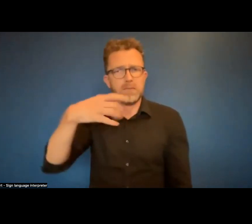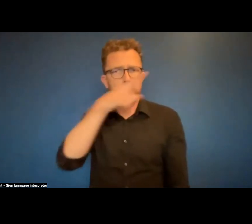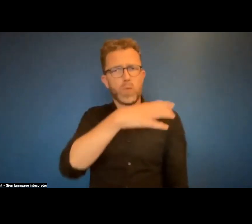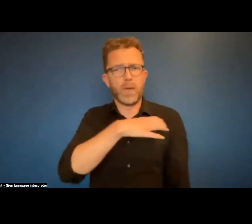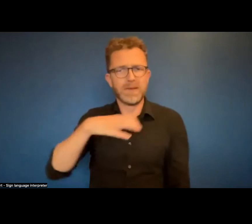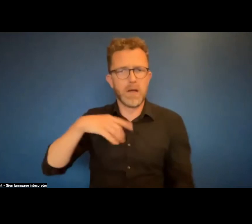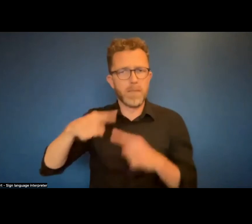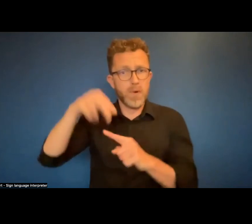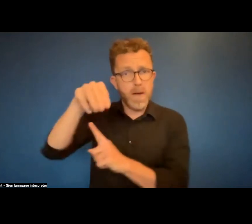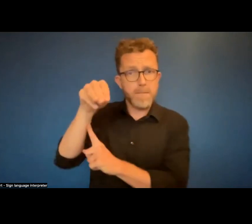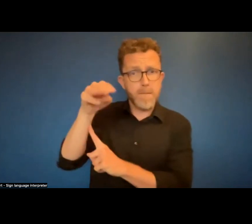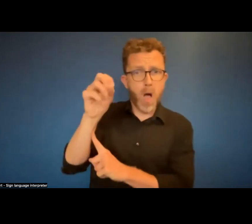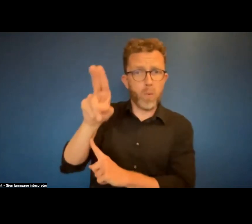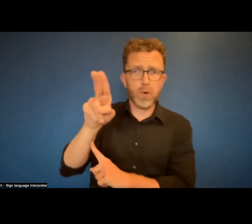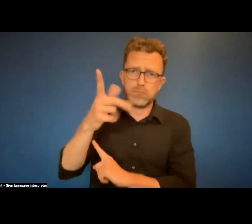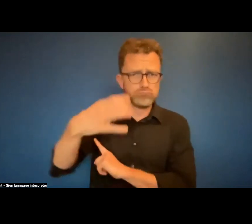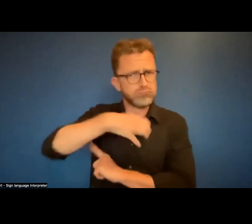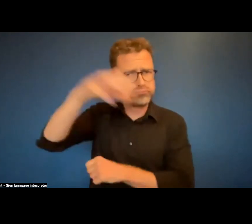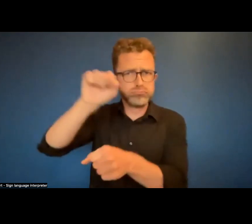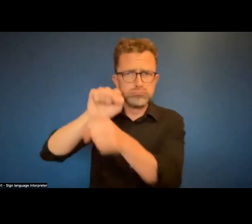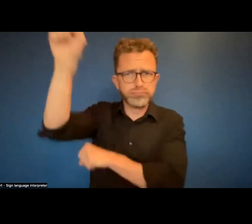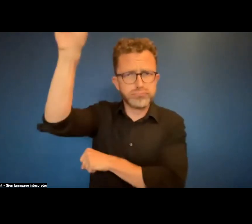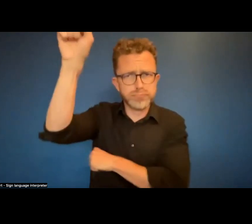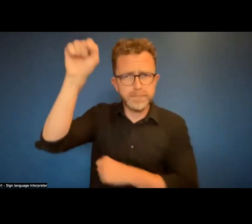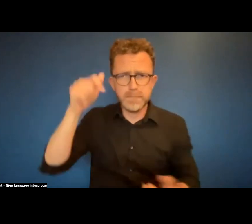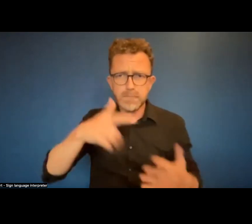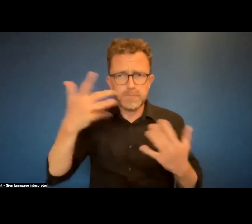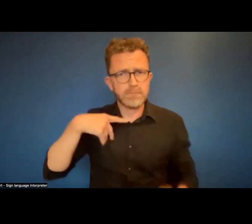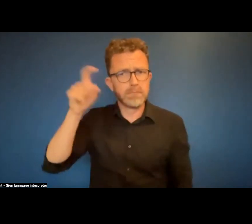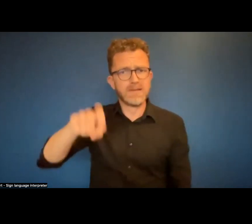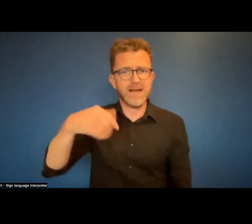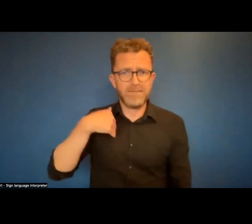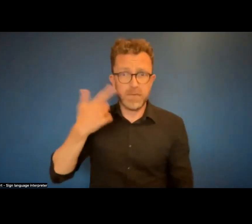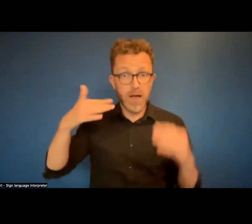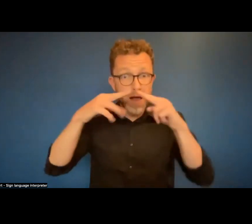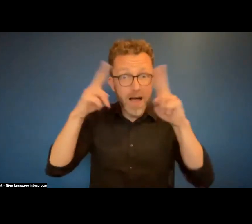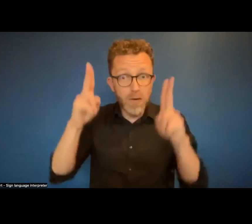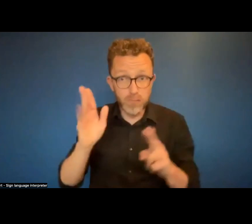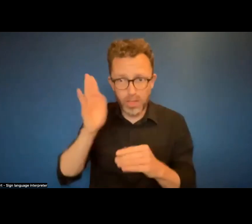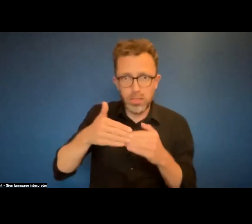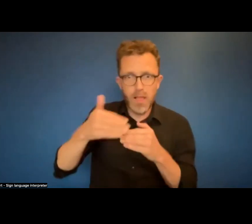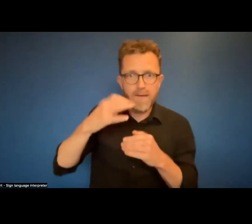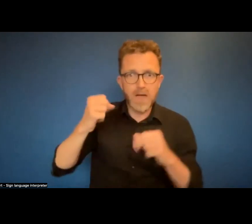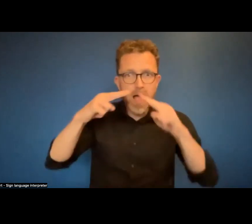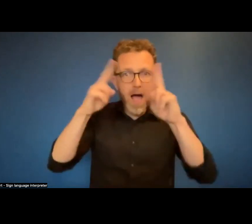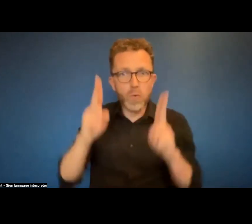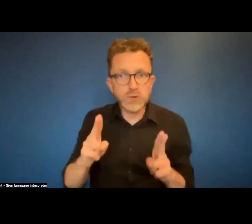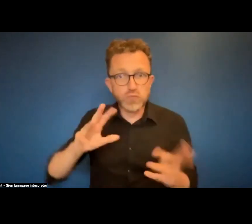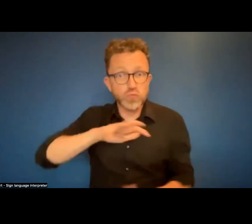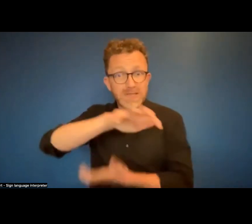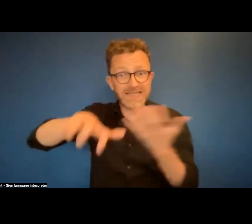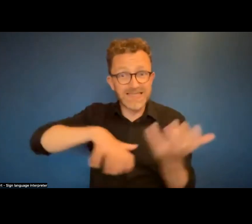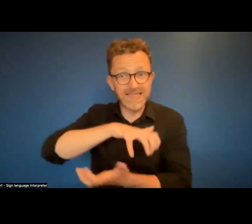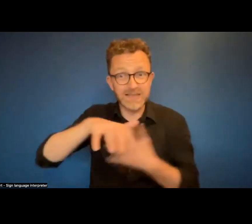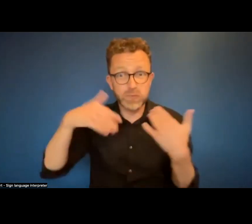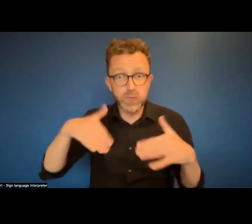services as quickly as possible, because otherwise life in the new countries are just not possible. That we have the